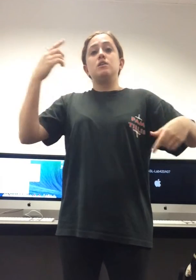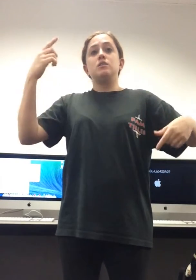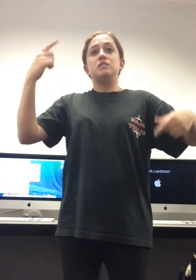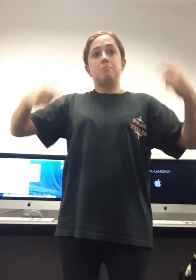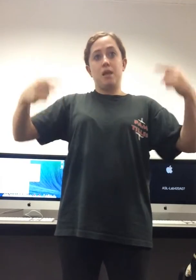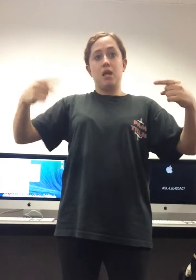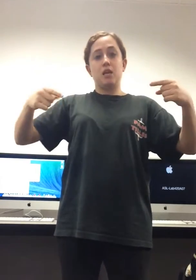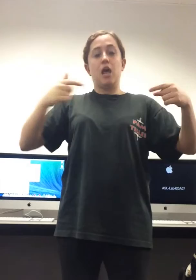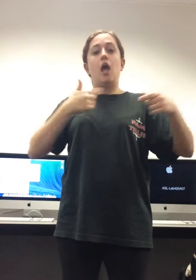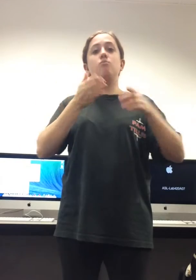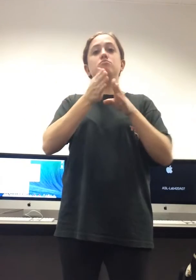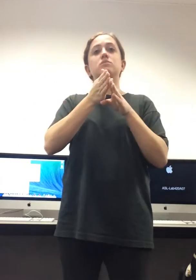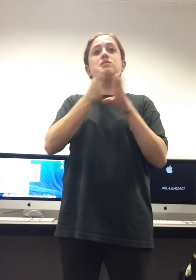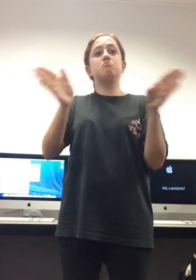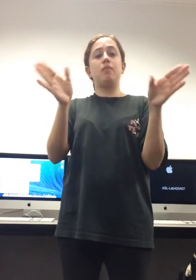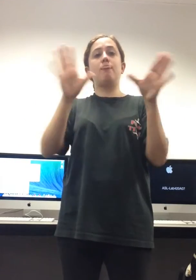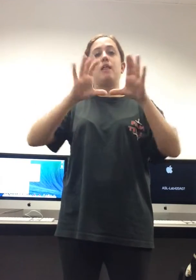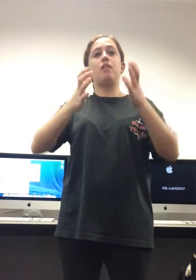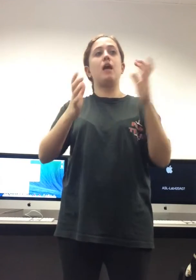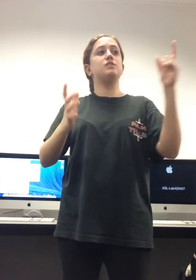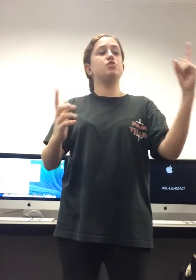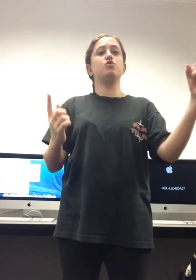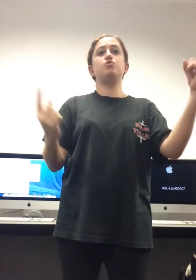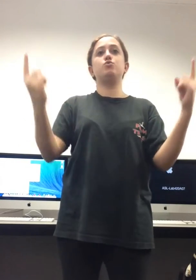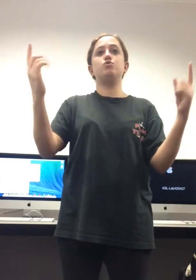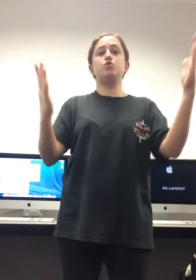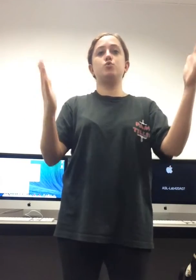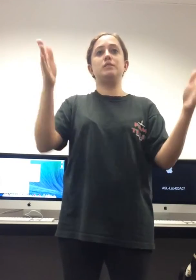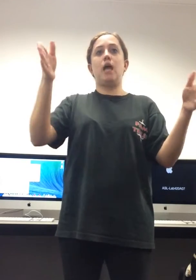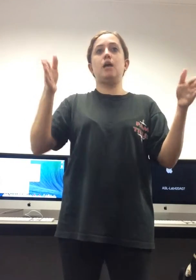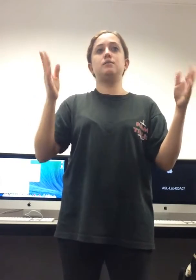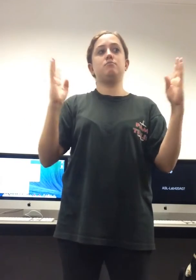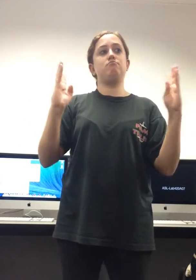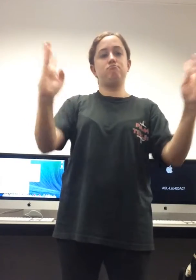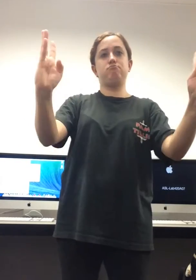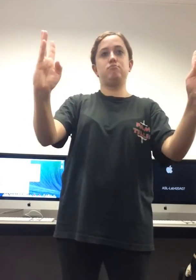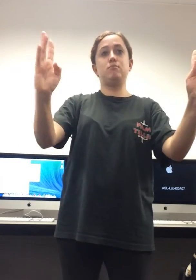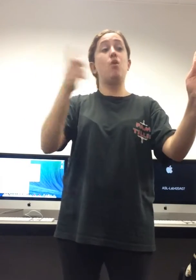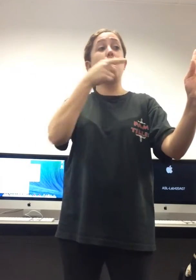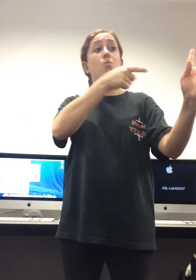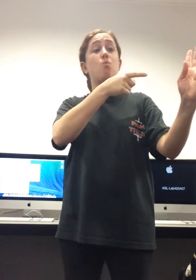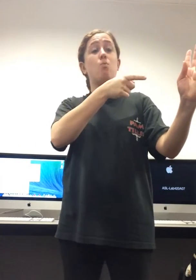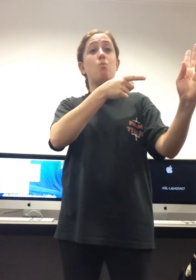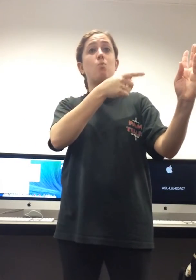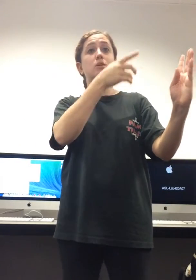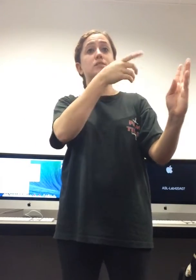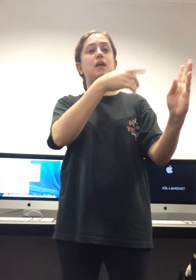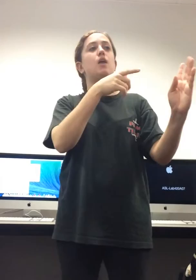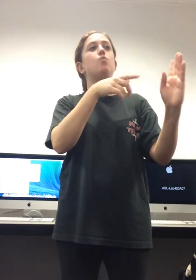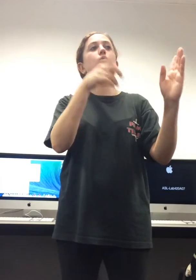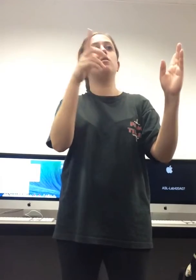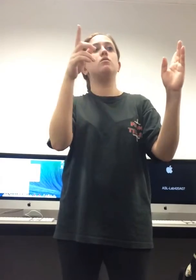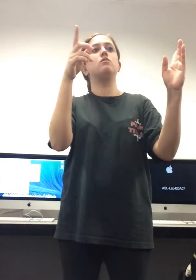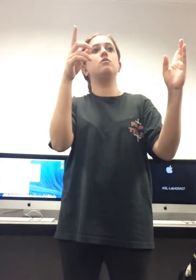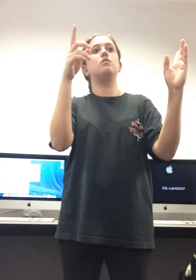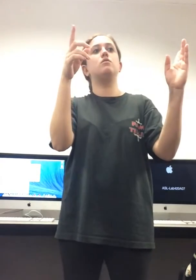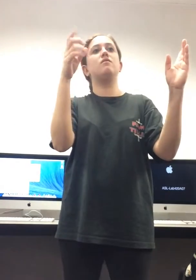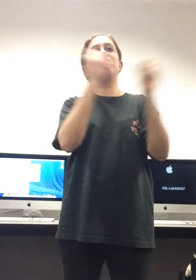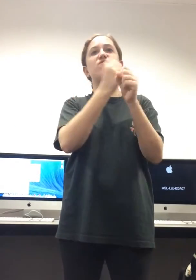two sides. One side will argue for government regulation of business in the 90s,